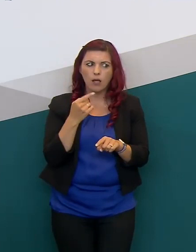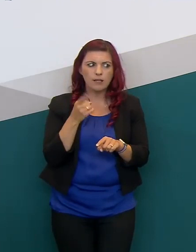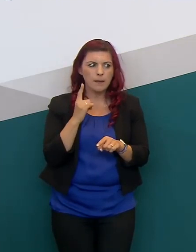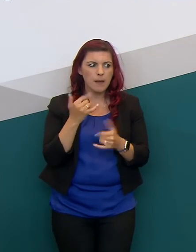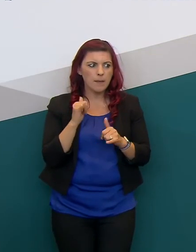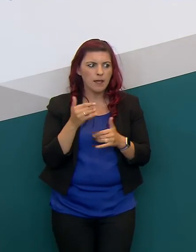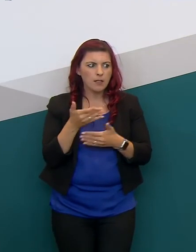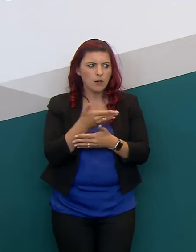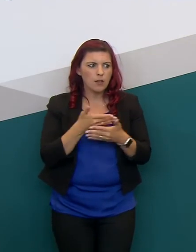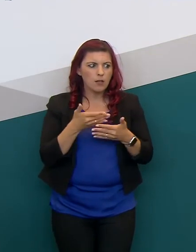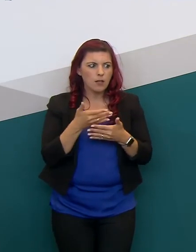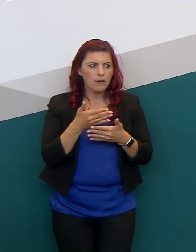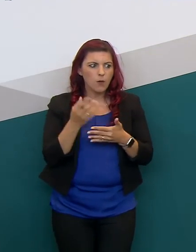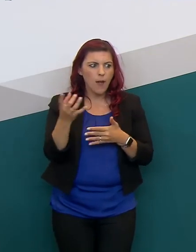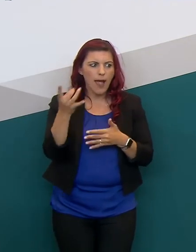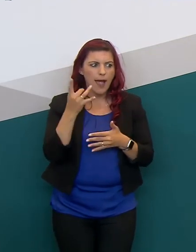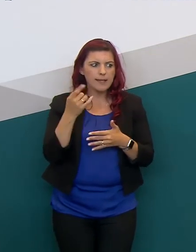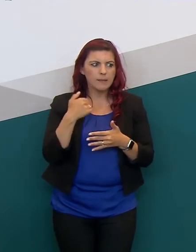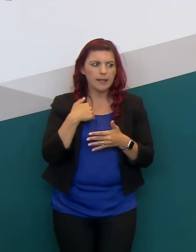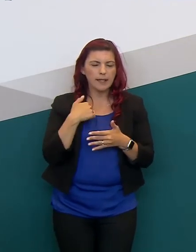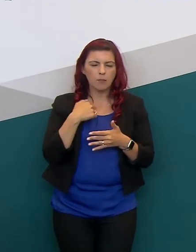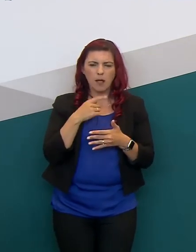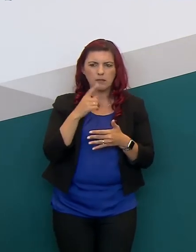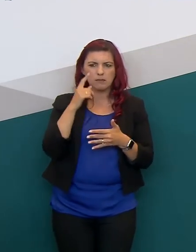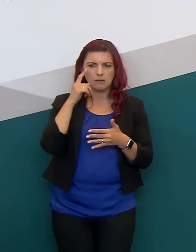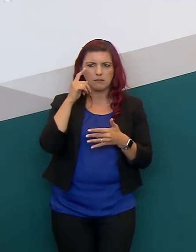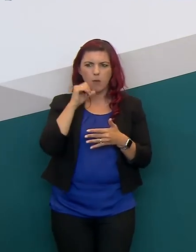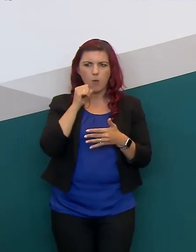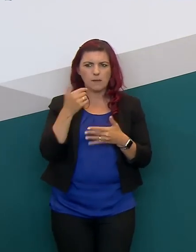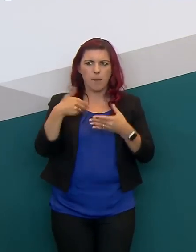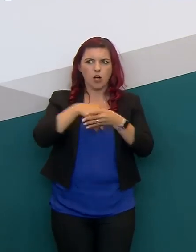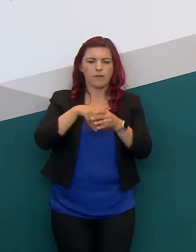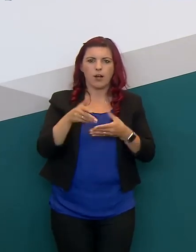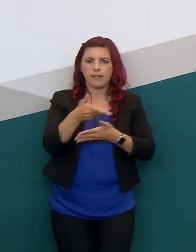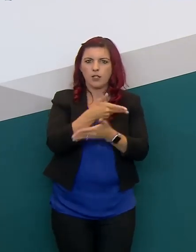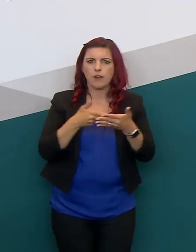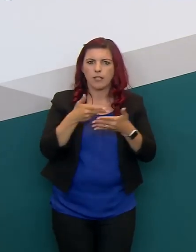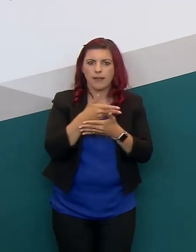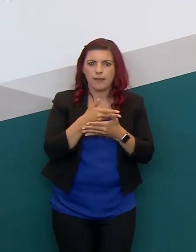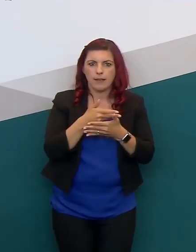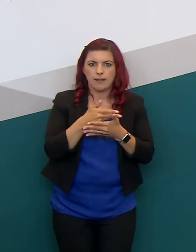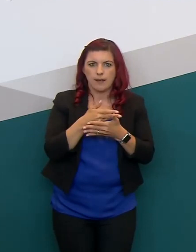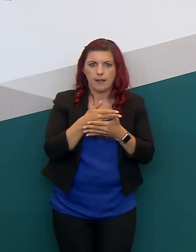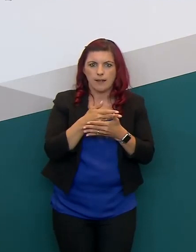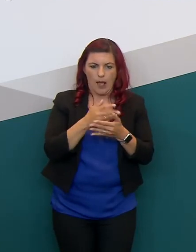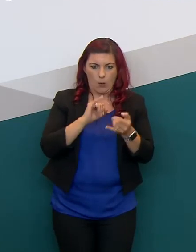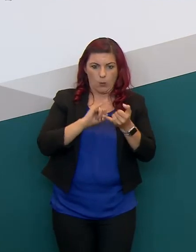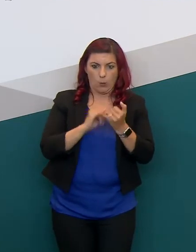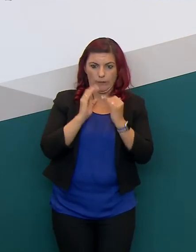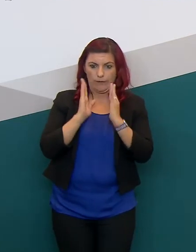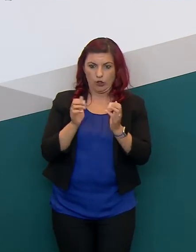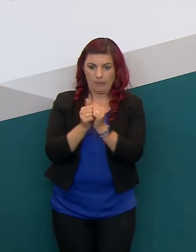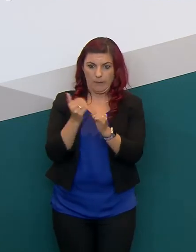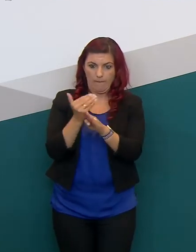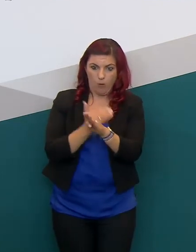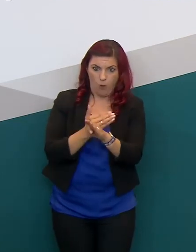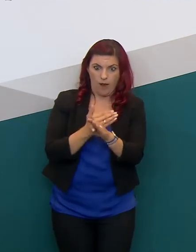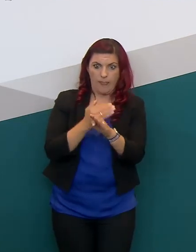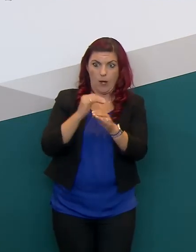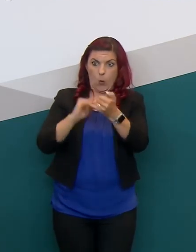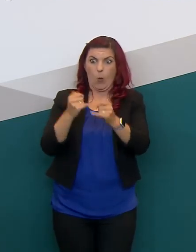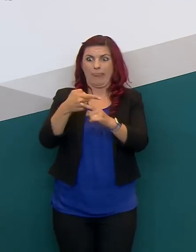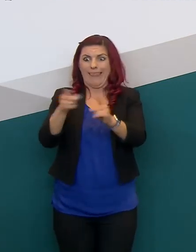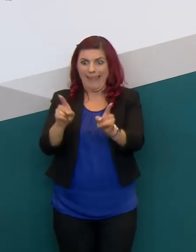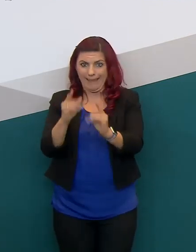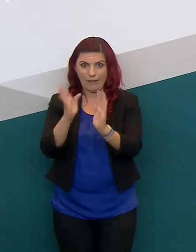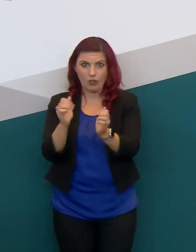Well, if that was the question you asked, we were on different wavelengths. It was never part of our consideration that contacts of contacts would be treated as though they were contacts. It